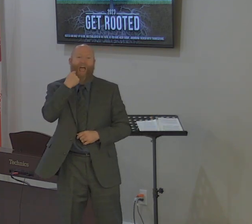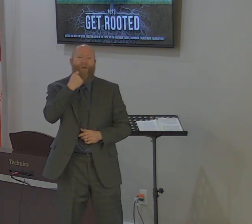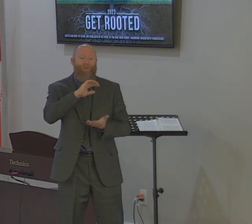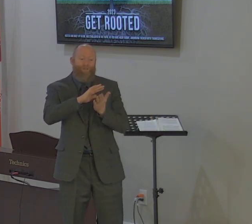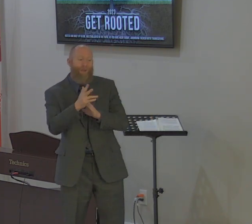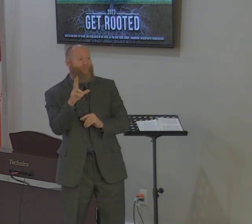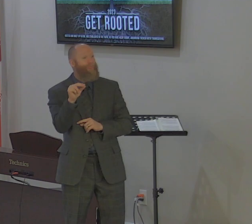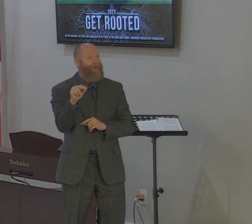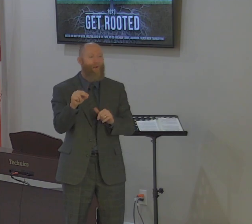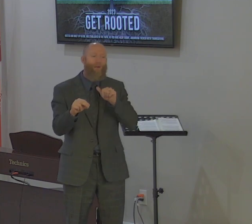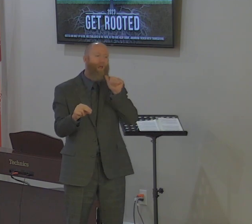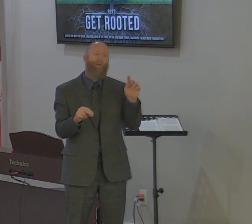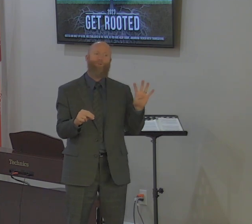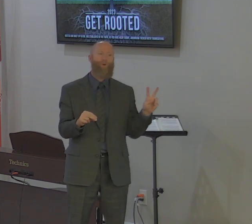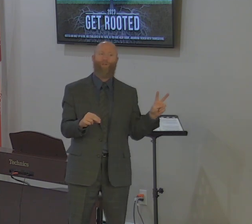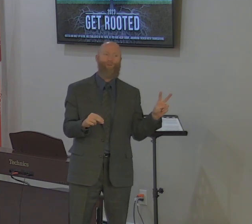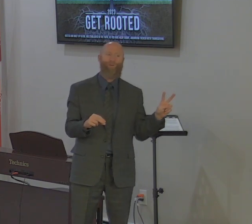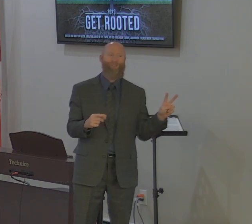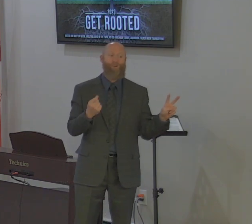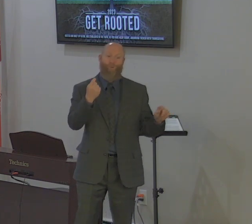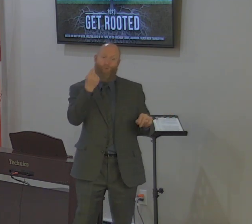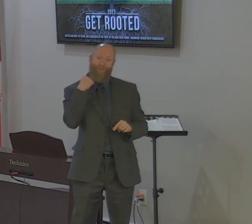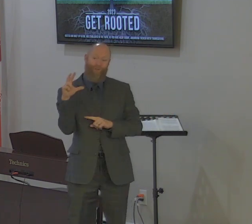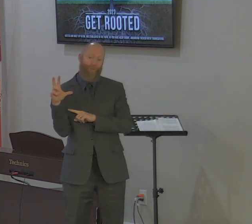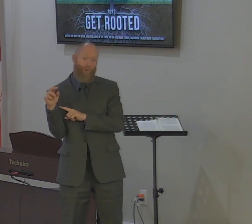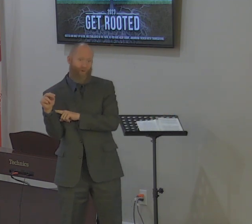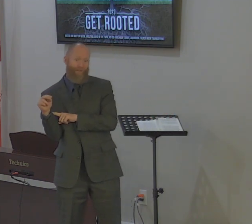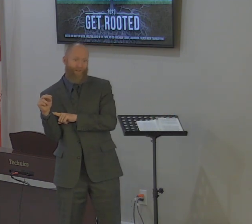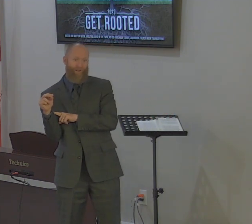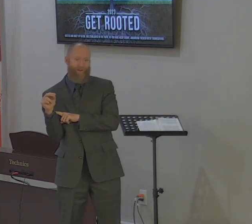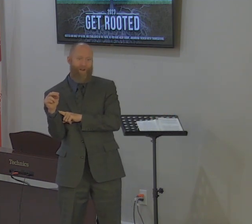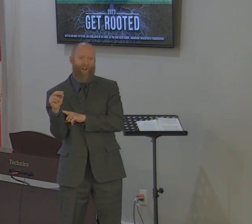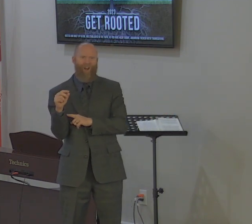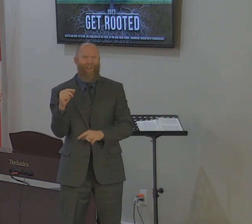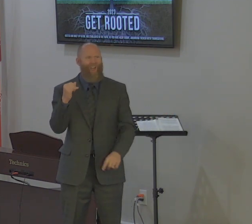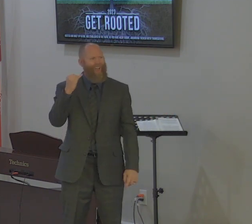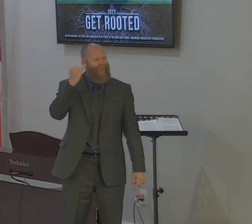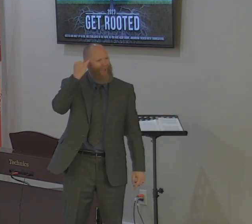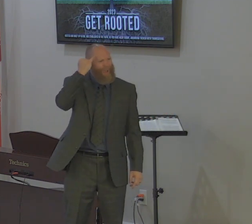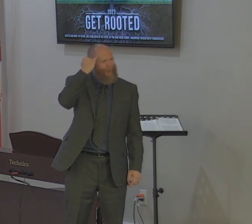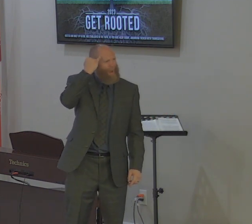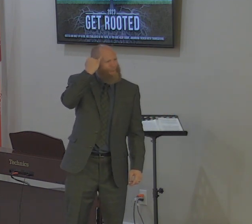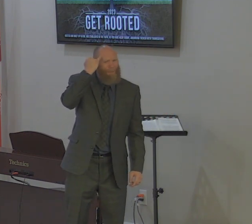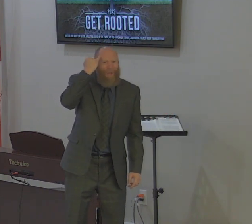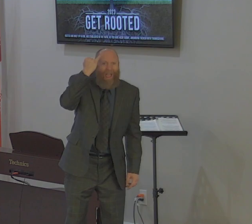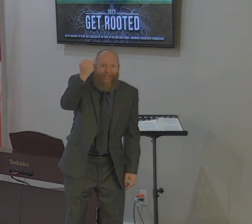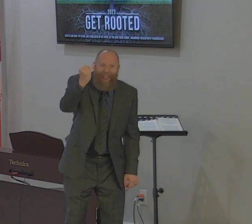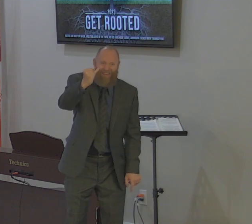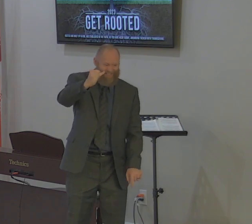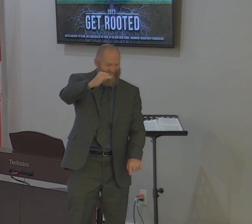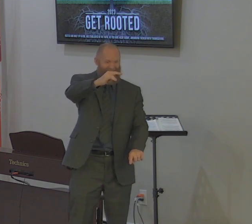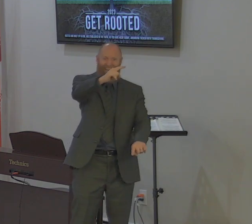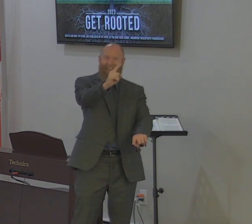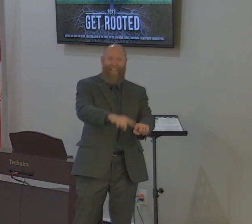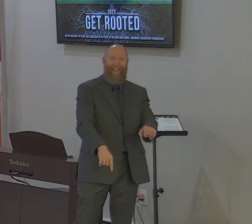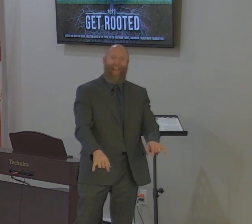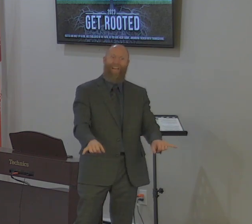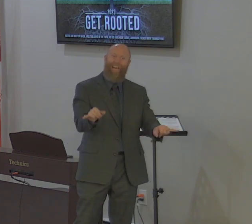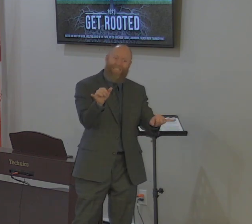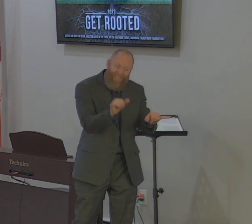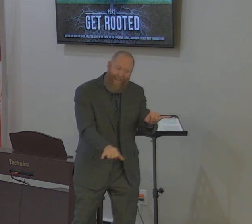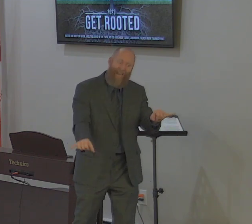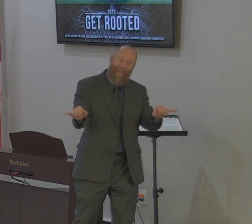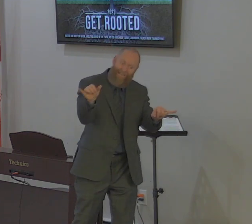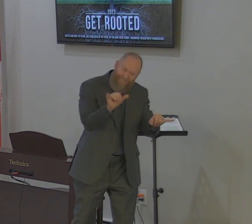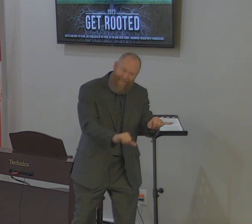42. I just turned 30, and I can't imagine doing the same thing day in, day out,